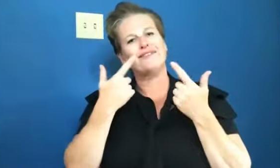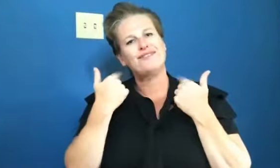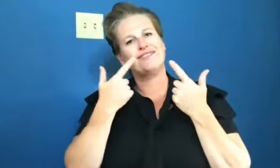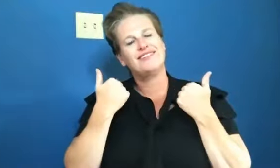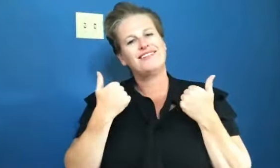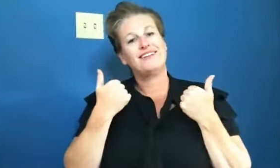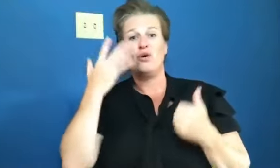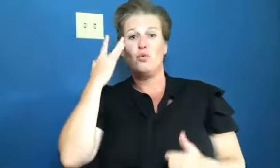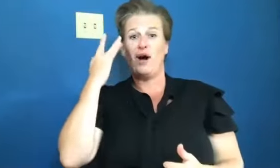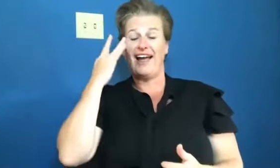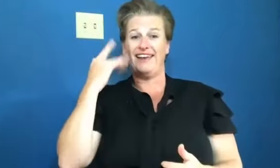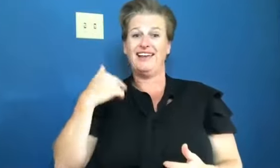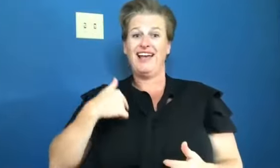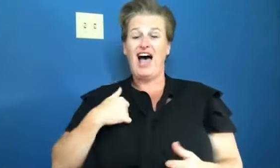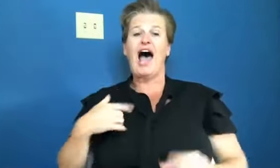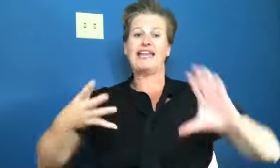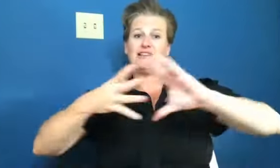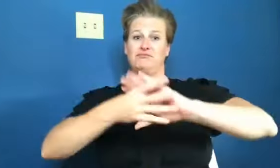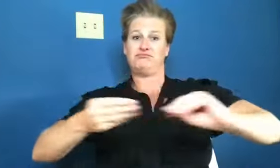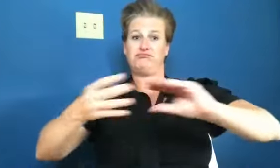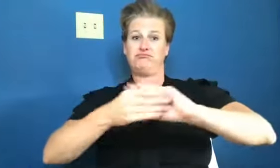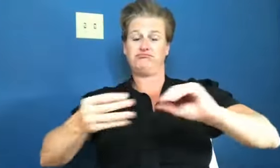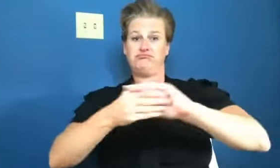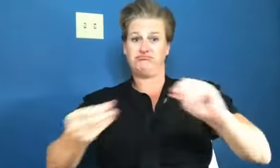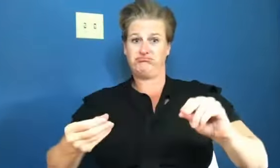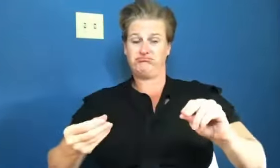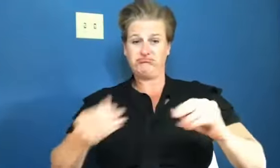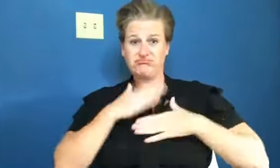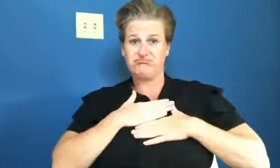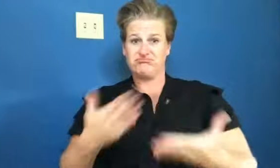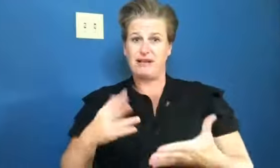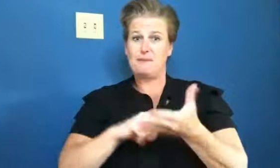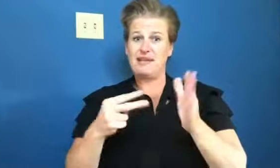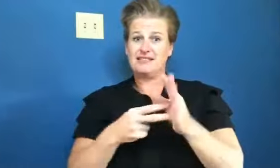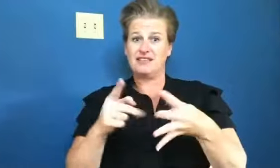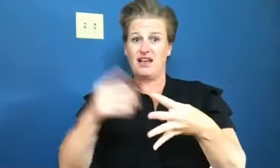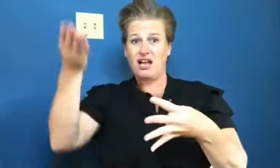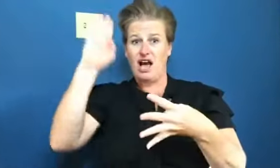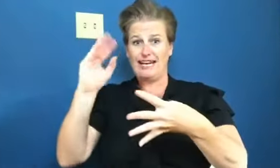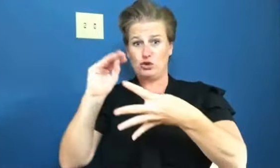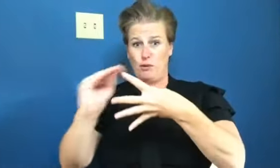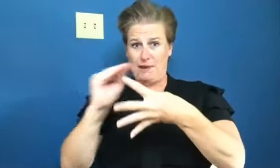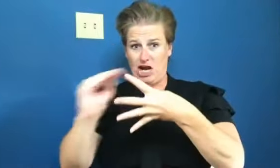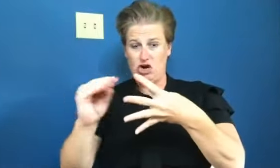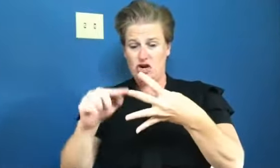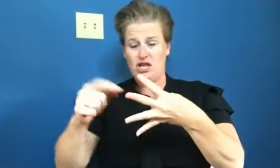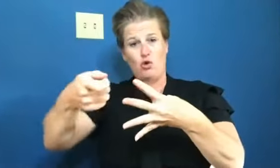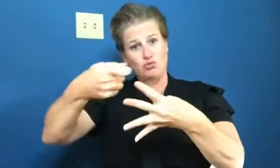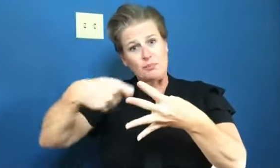say parts of my story, one of four things have happened. God has either repaired it, replaced it, restored it, or recovered it. And